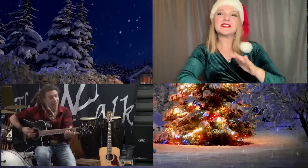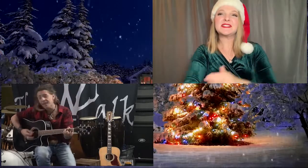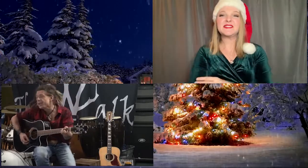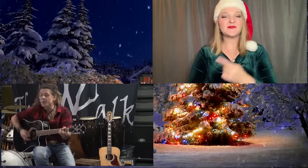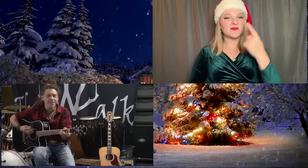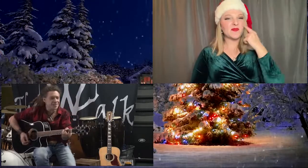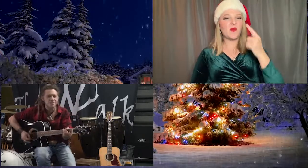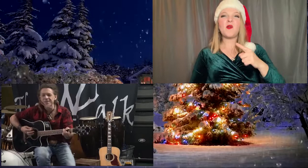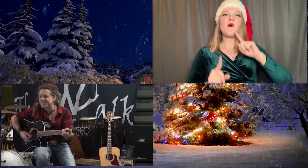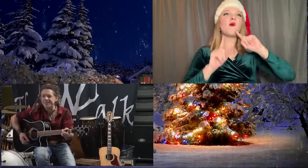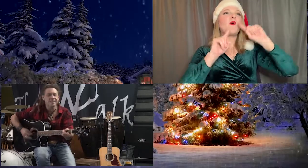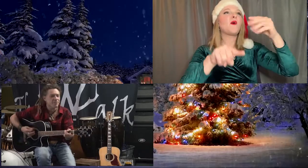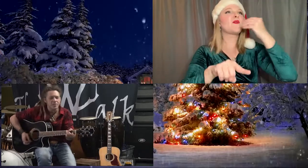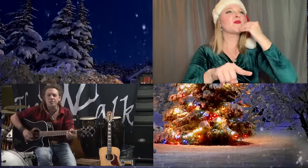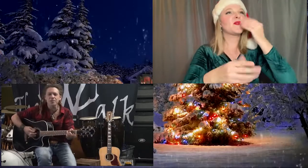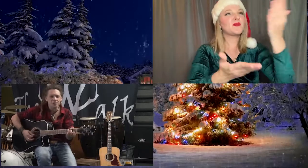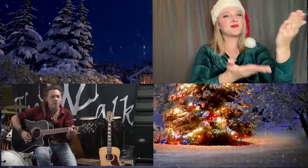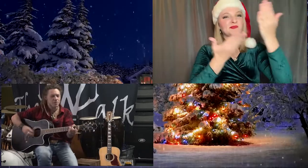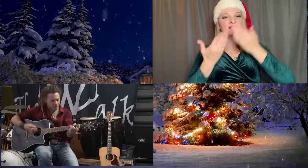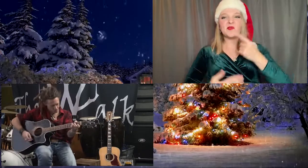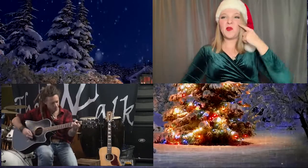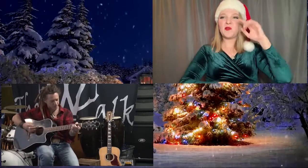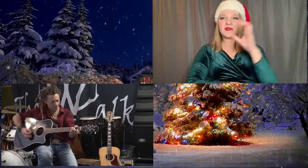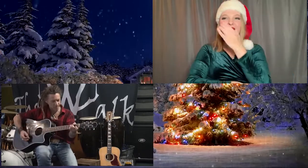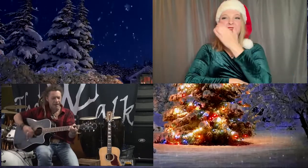a Christmas Eve for two.